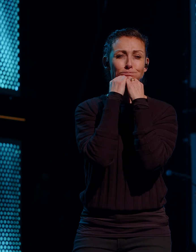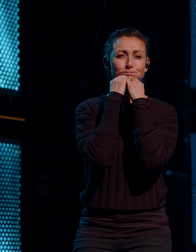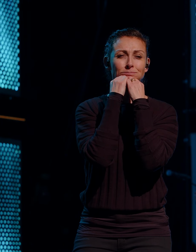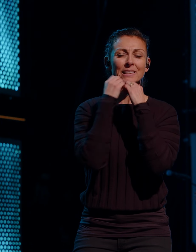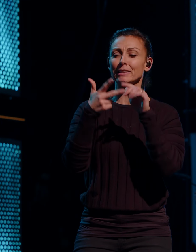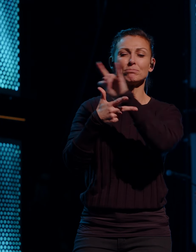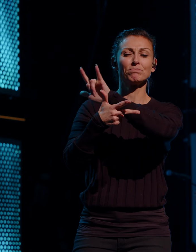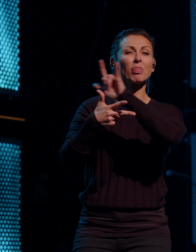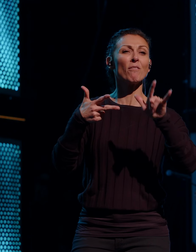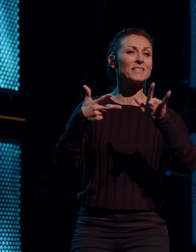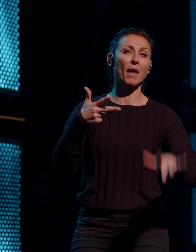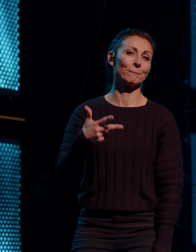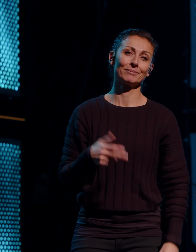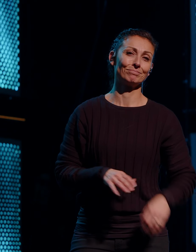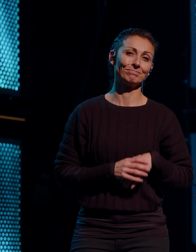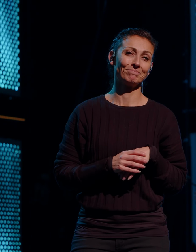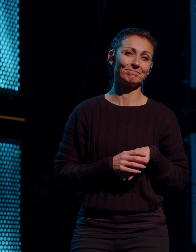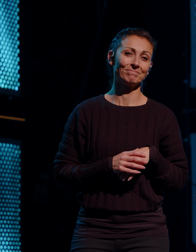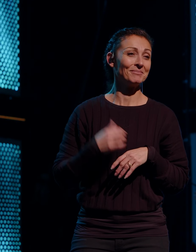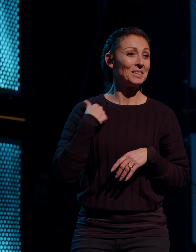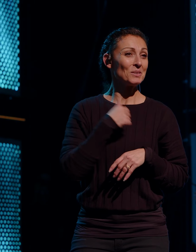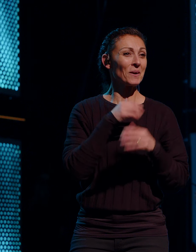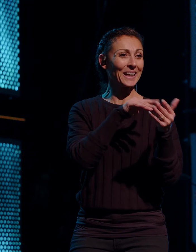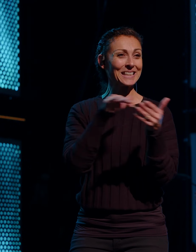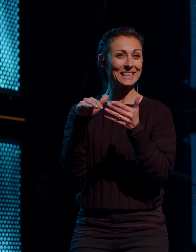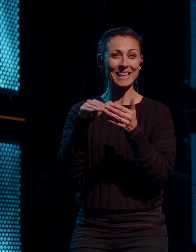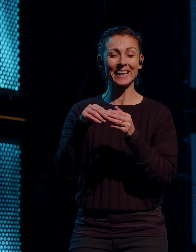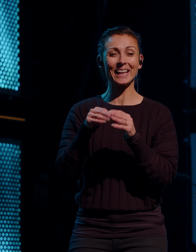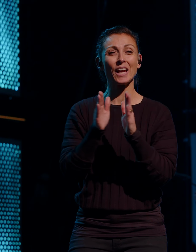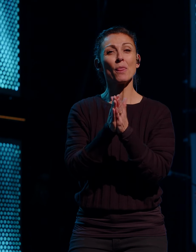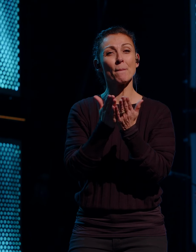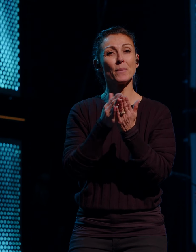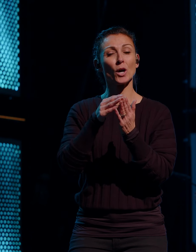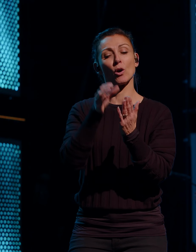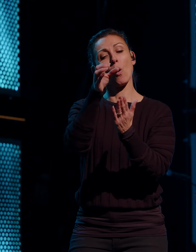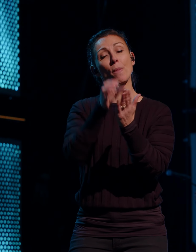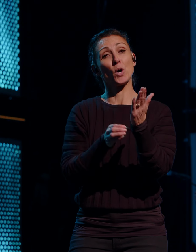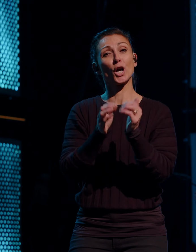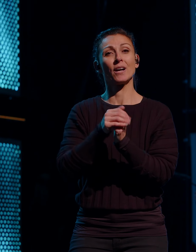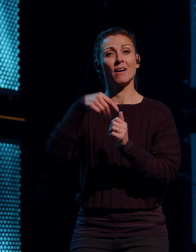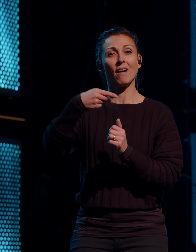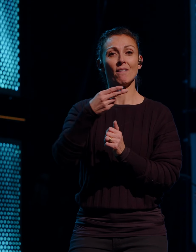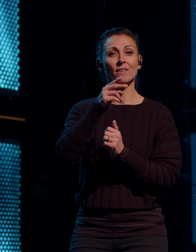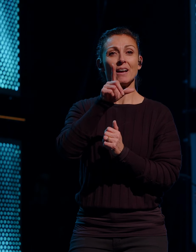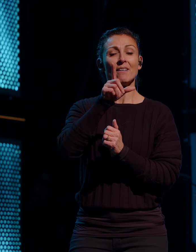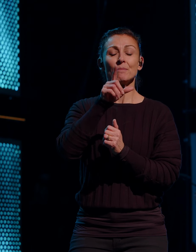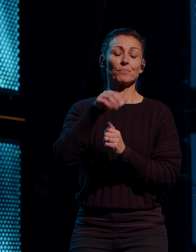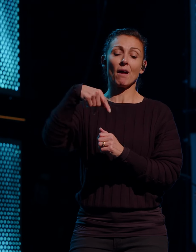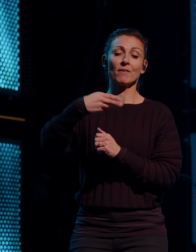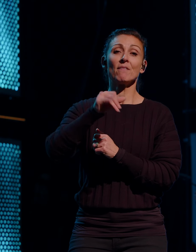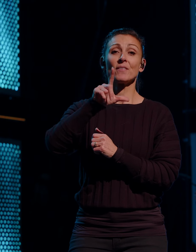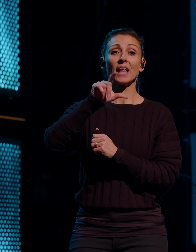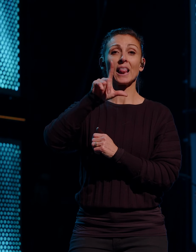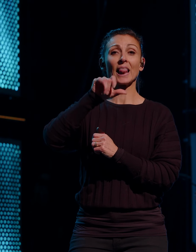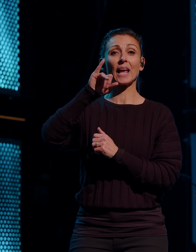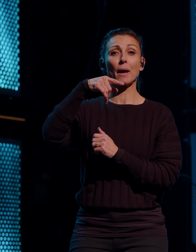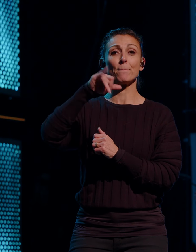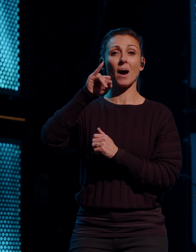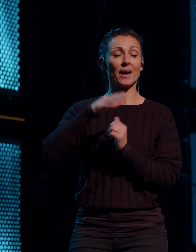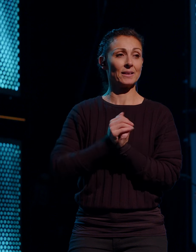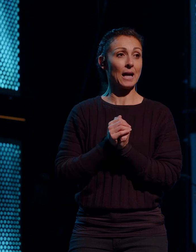We're going to study this book together. As I close, get ready to close, I do want to say this. I know we have Lydia's in this room. Lydia's